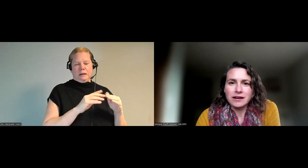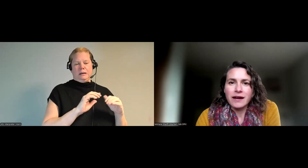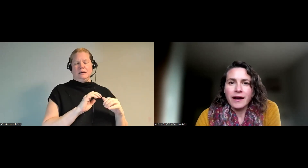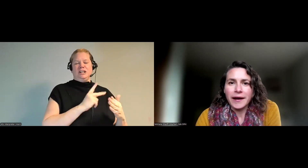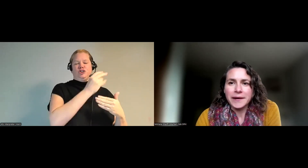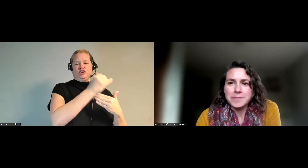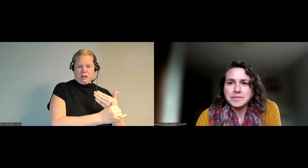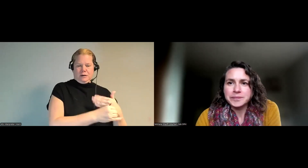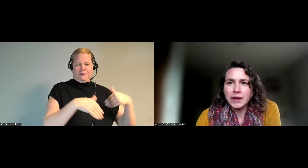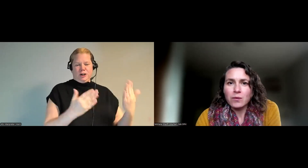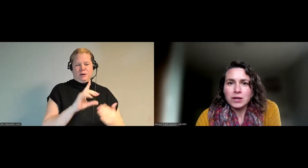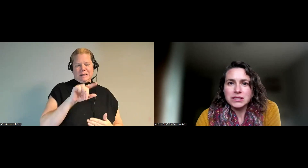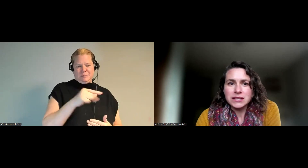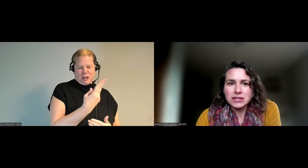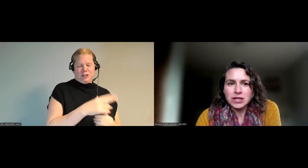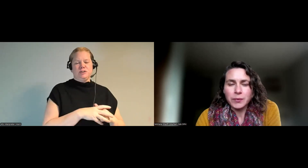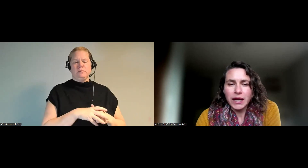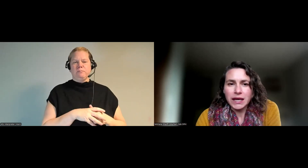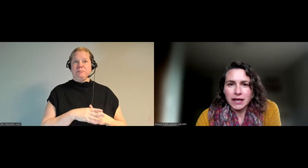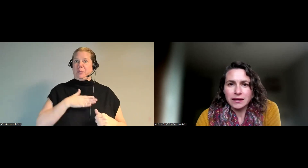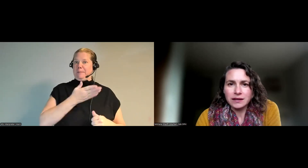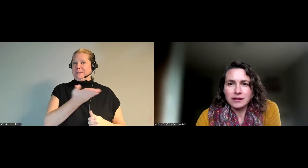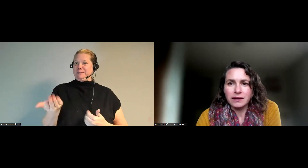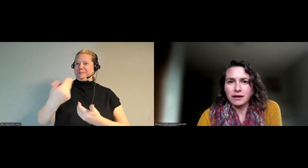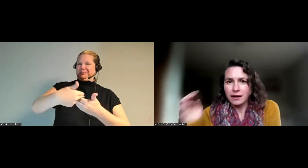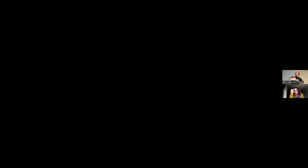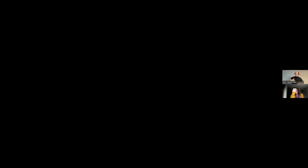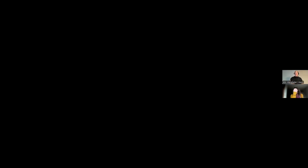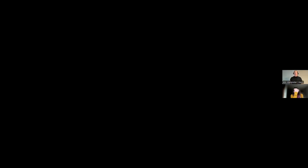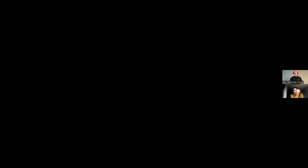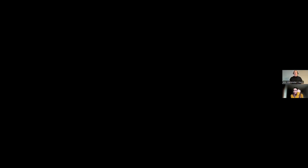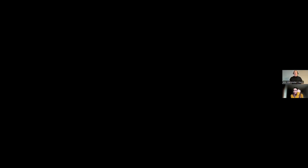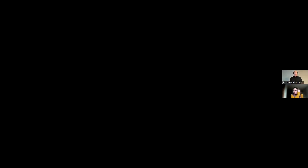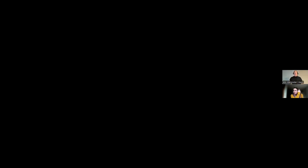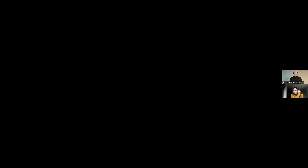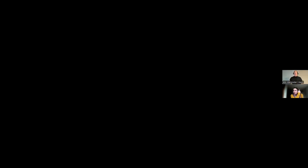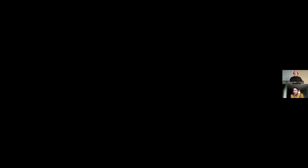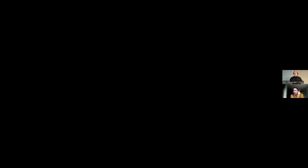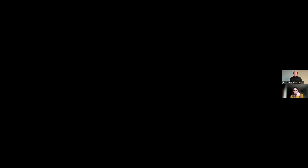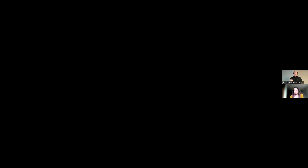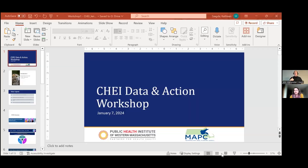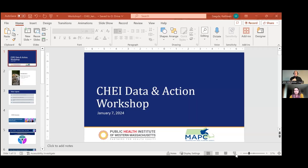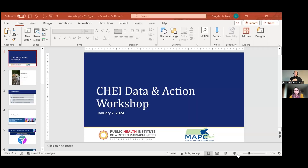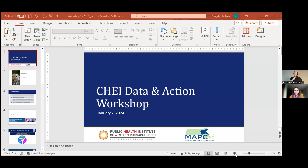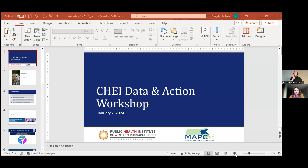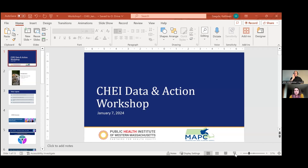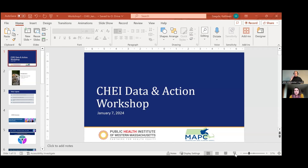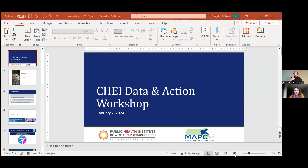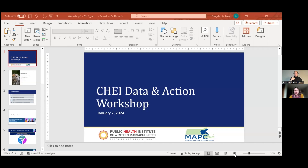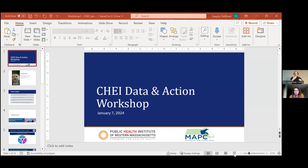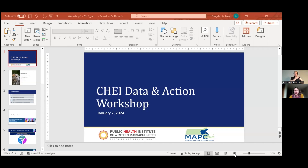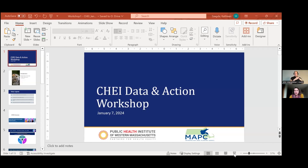here. We're just going to jump right in. We will have